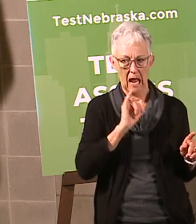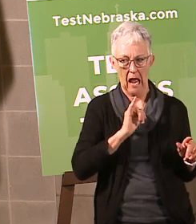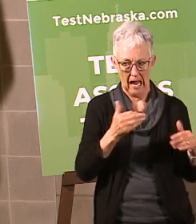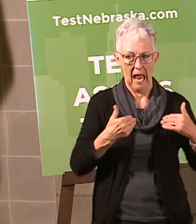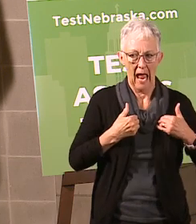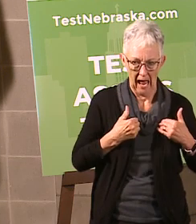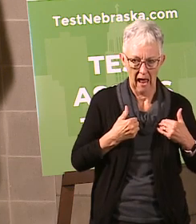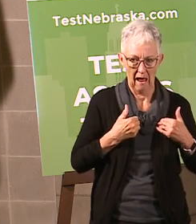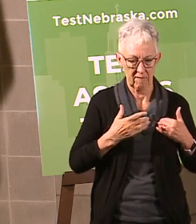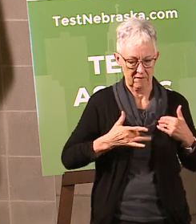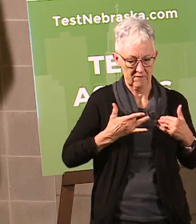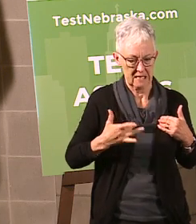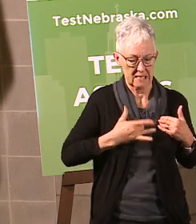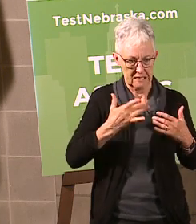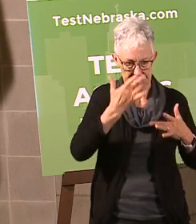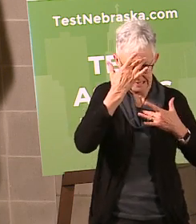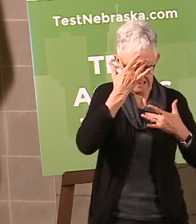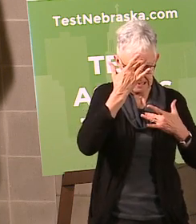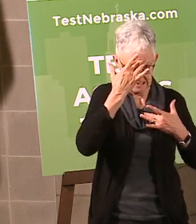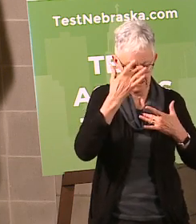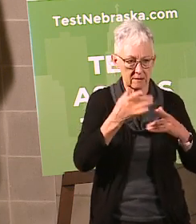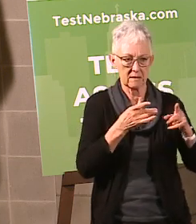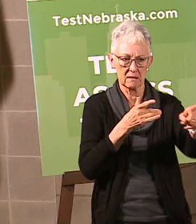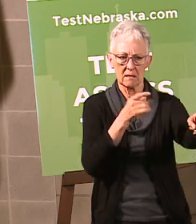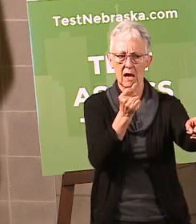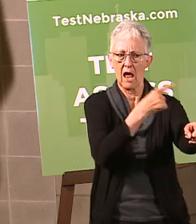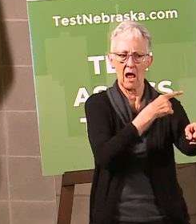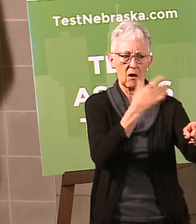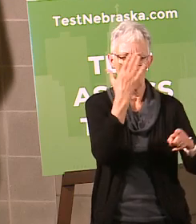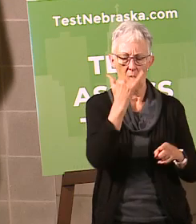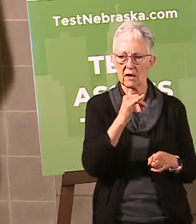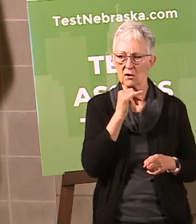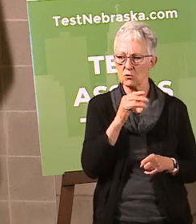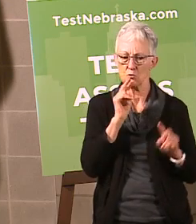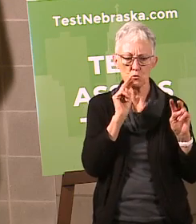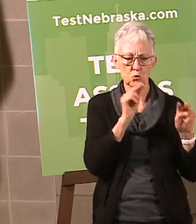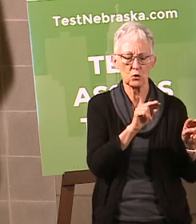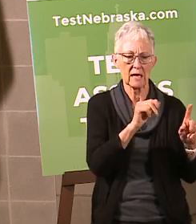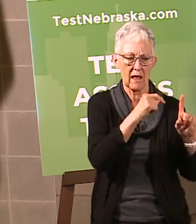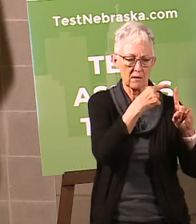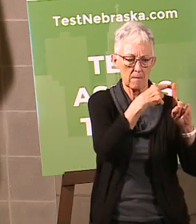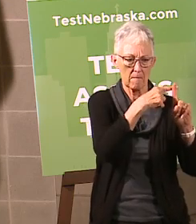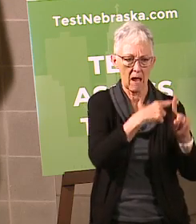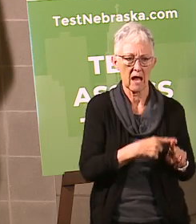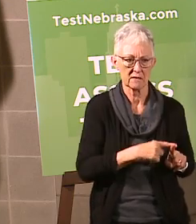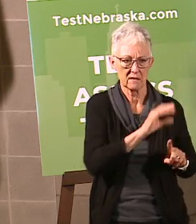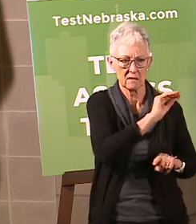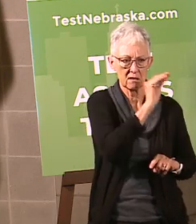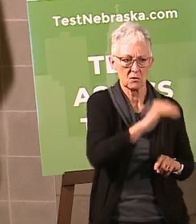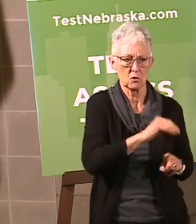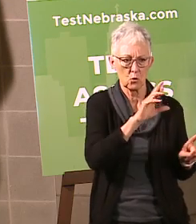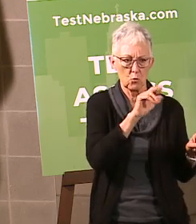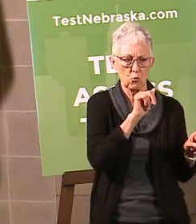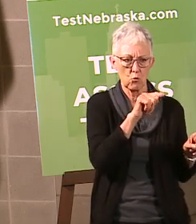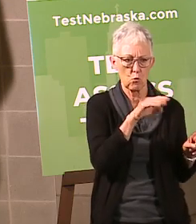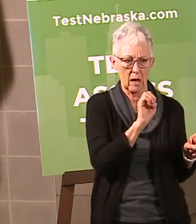are accurate or not? Yeah, so Paul's question is, why aren't you collecting positivity rates? We haven't been doing it for the public health labs,